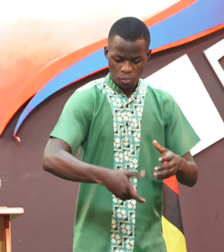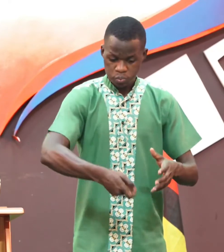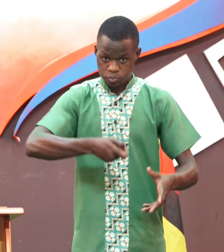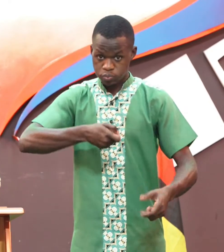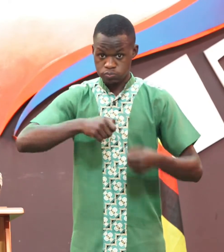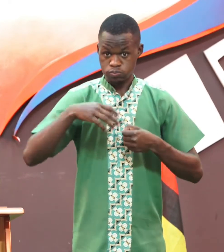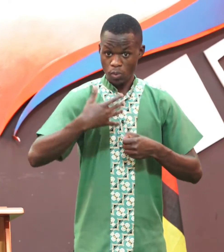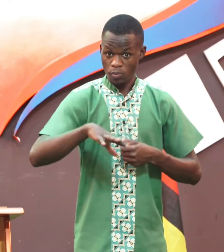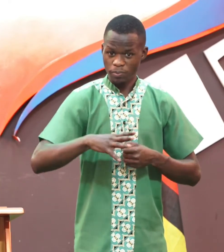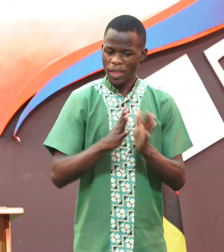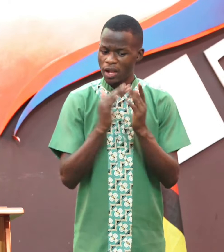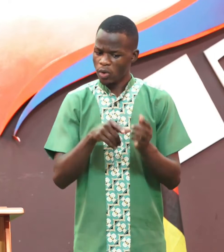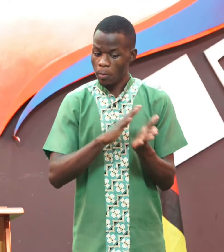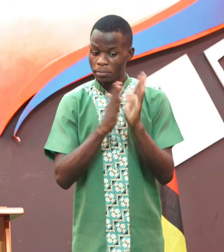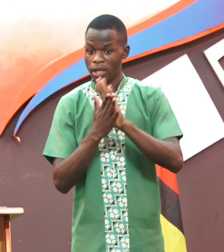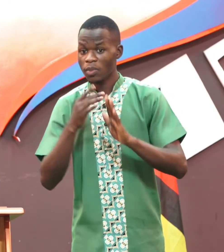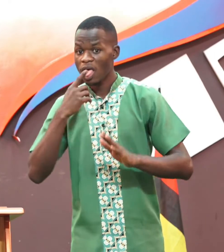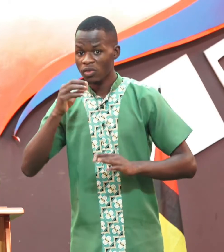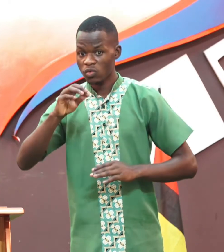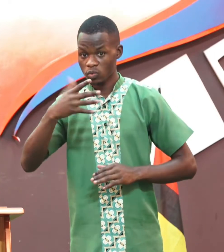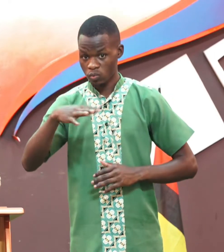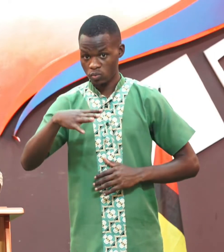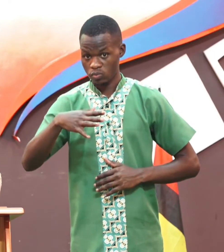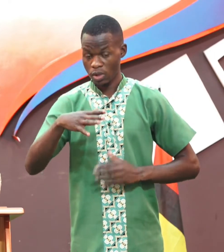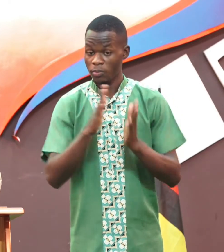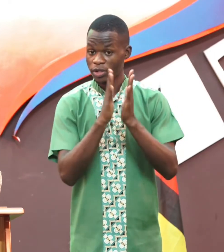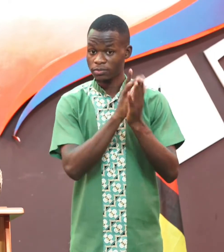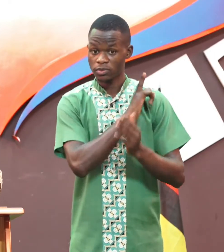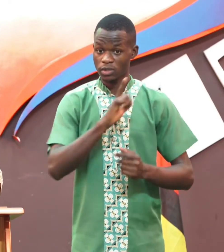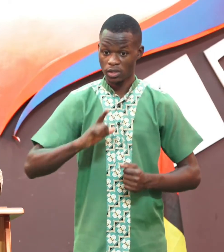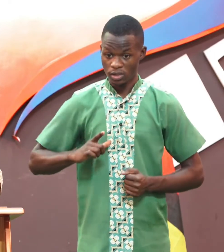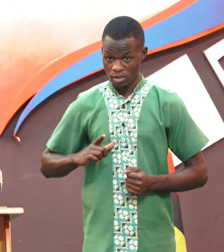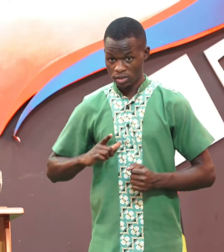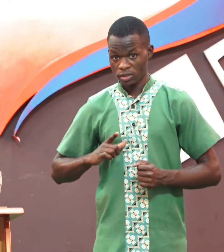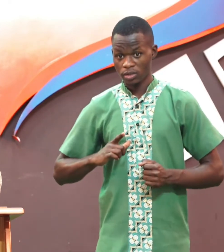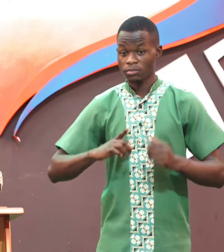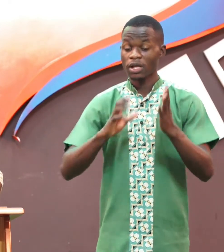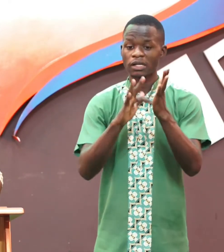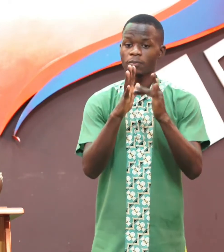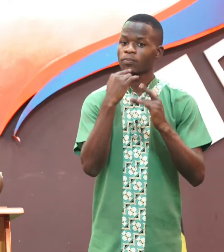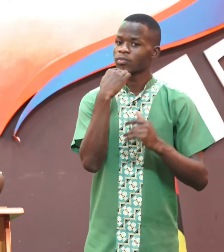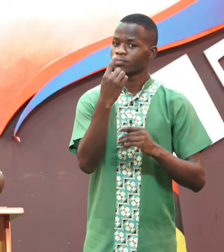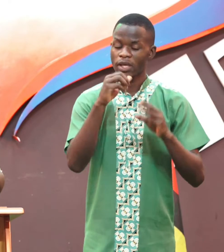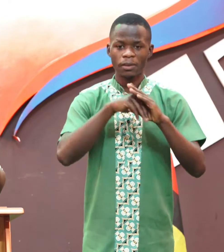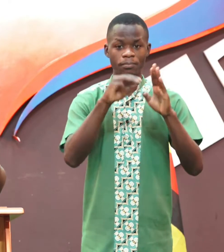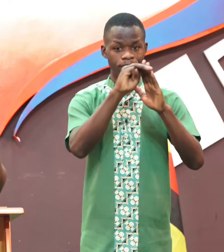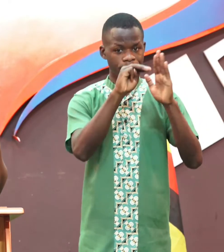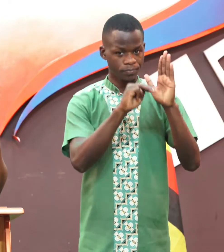cannot be the same spring to bring out salty water. Mukama yebazibwe. Praise the Lord. Yesu n'agamba Matayo